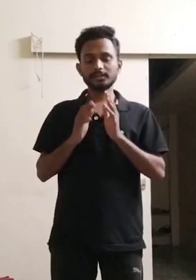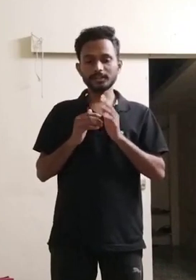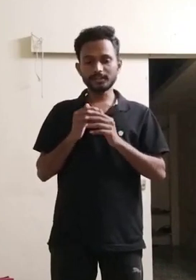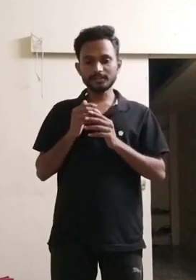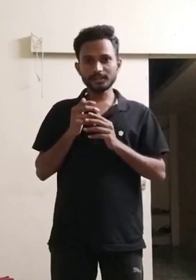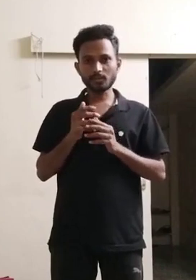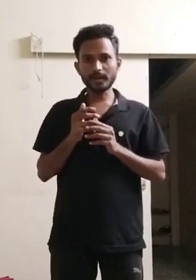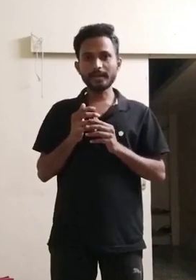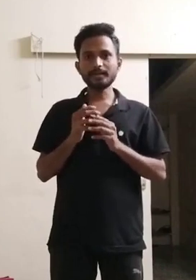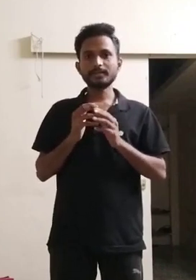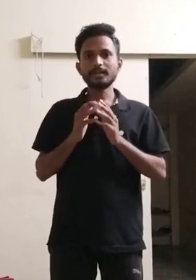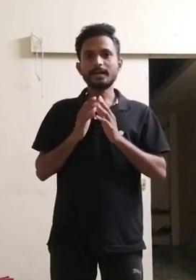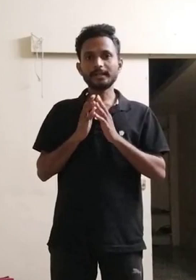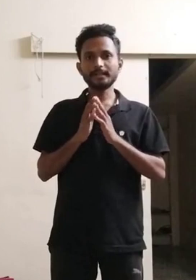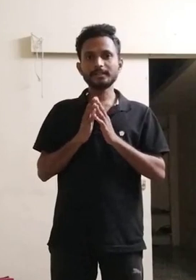architecture is required